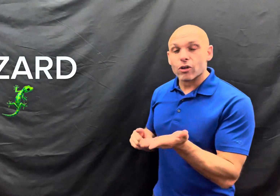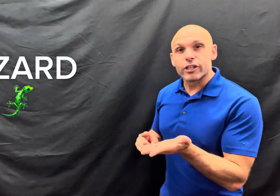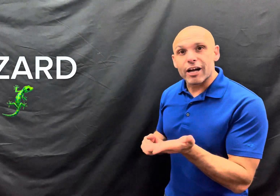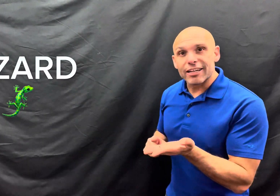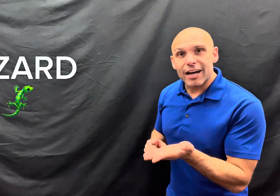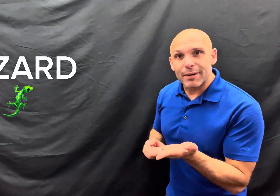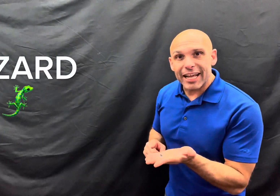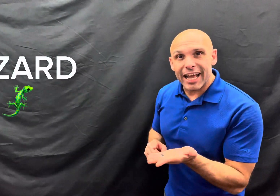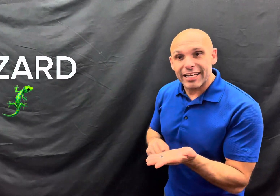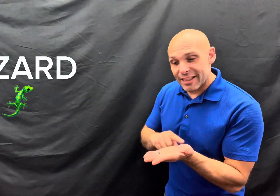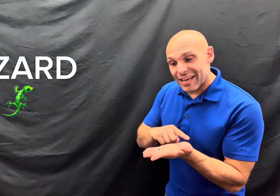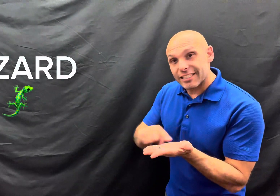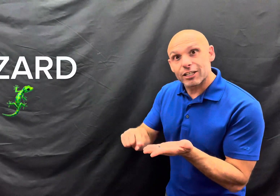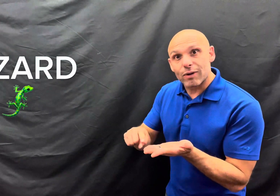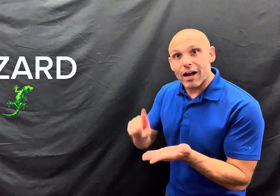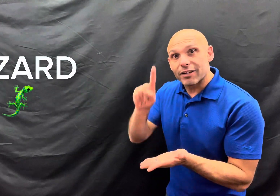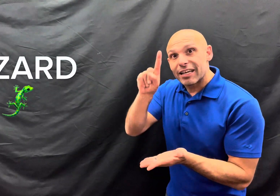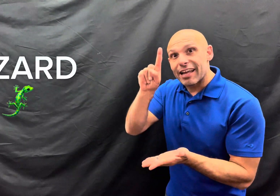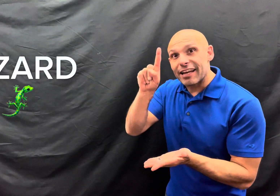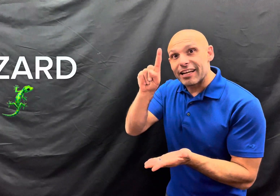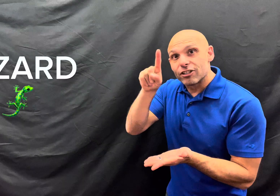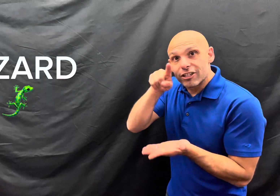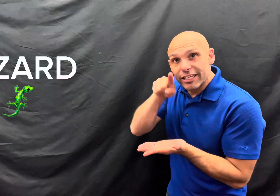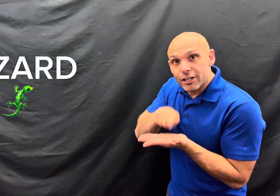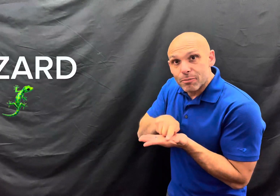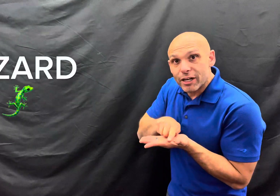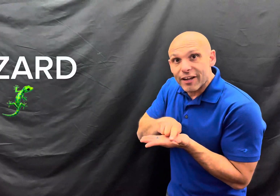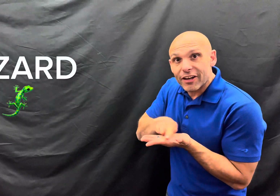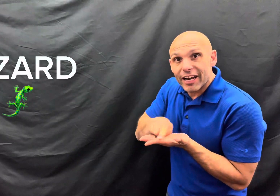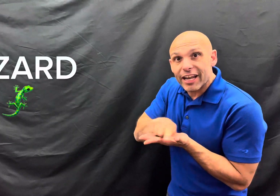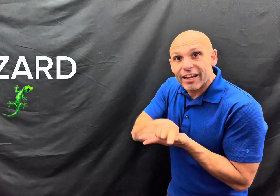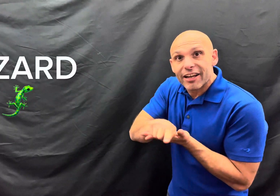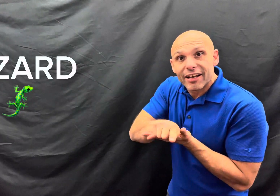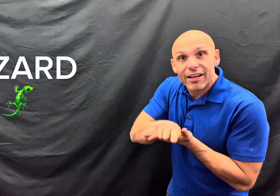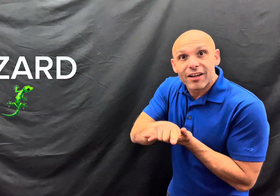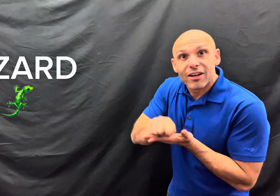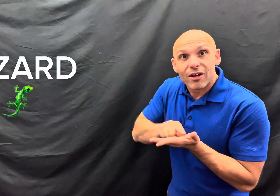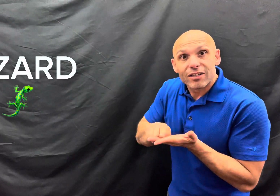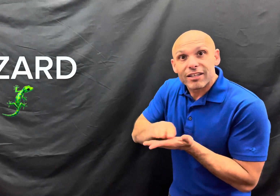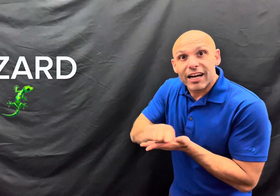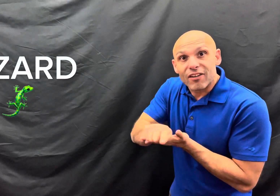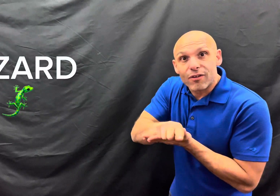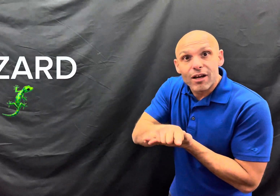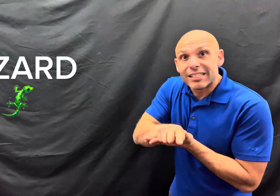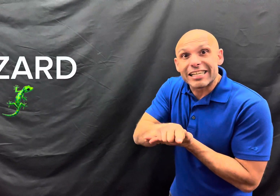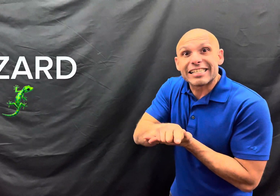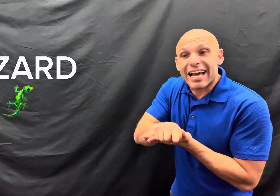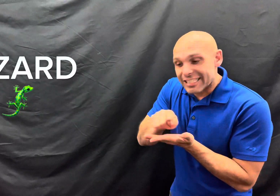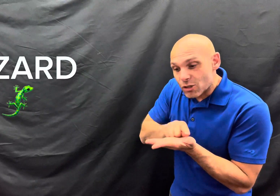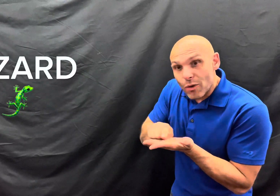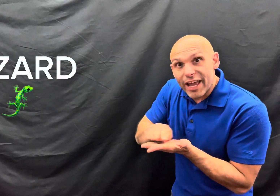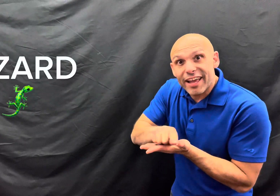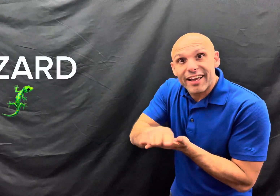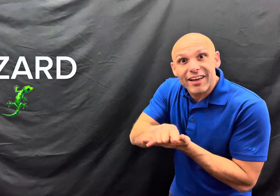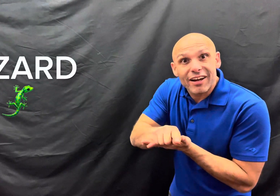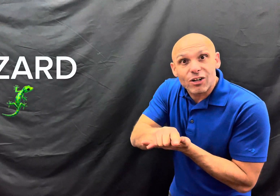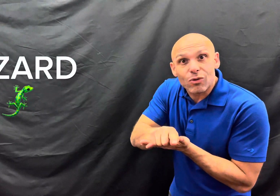your non-dominant hand, that's the ground, and then here's your lizard, put it on there, and it kind of zigzags its way